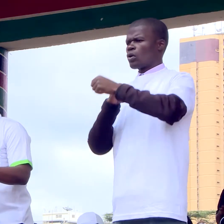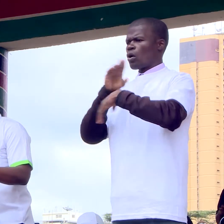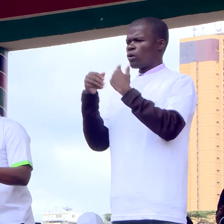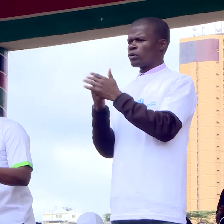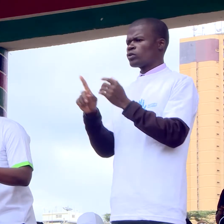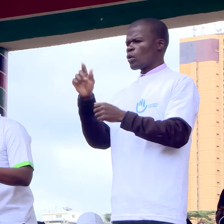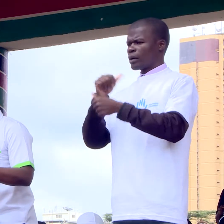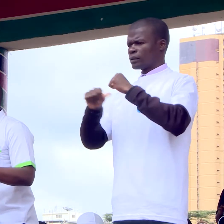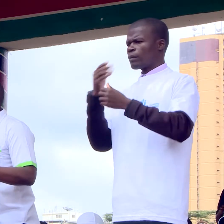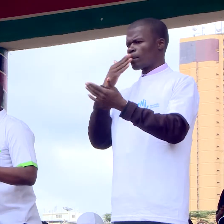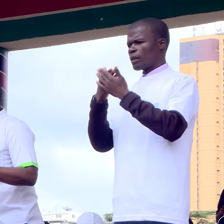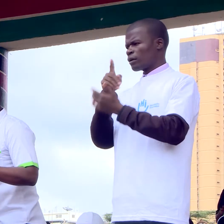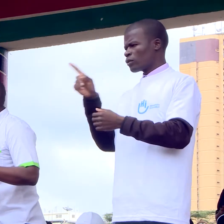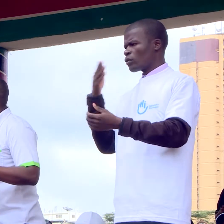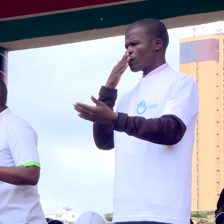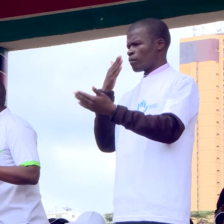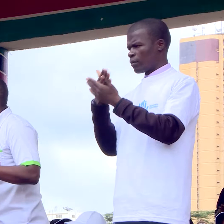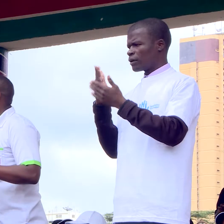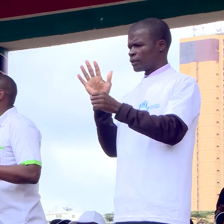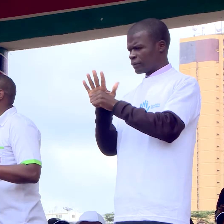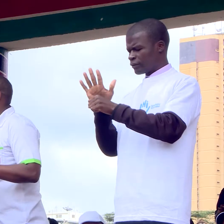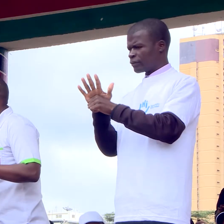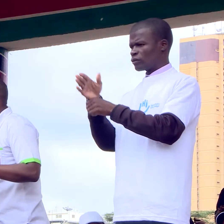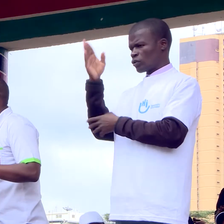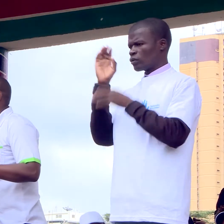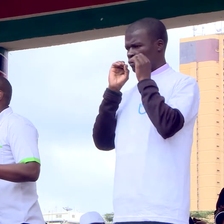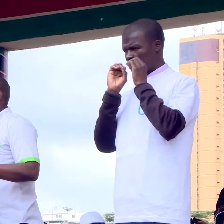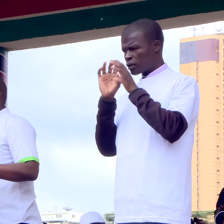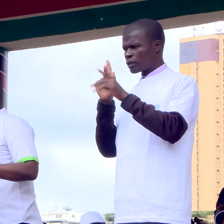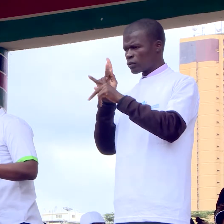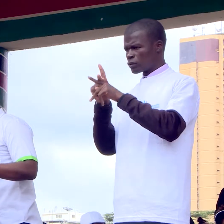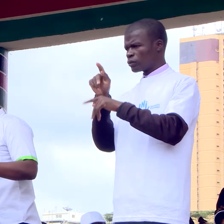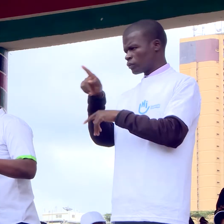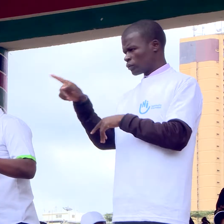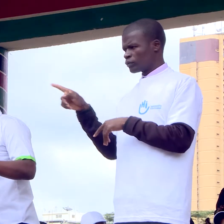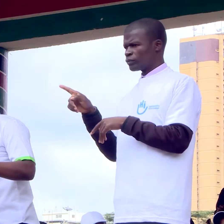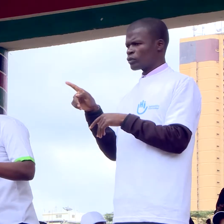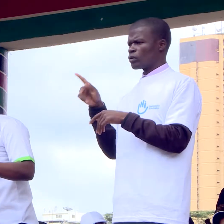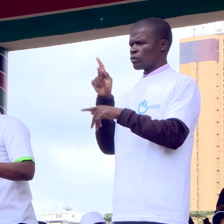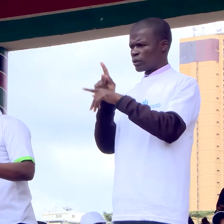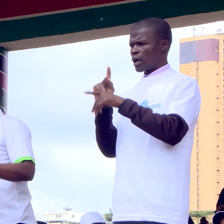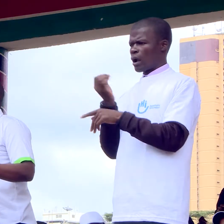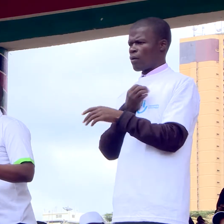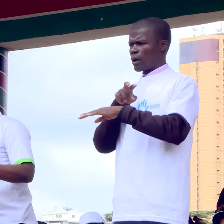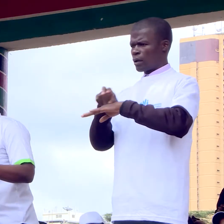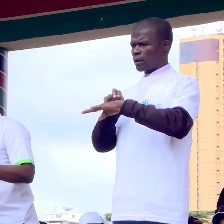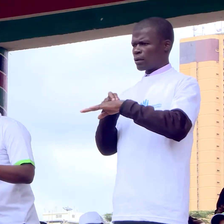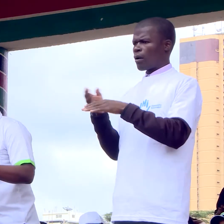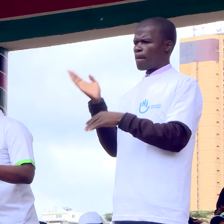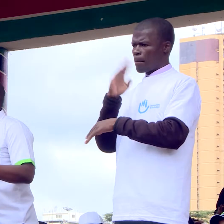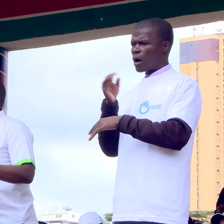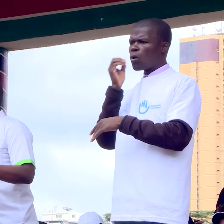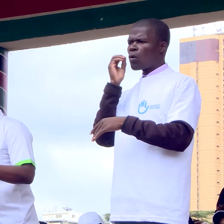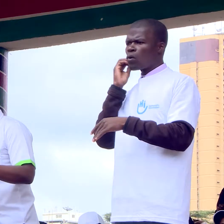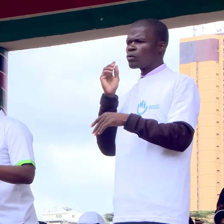machache, asanteni sana, Mwenyezi Mungu awalinde na wabariki na alinde nchi yetu. Na mkirudi nyumbani, mdumishe